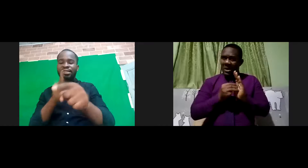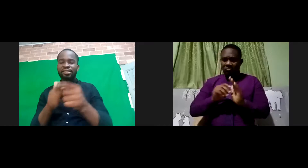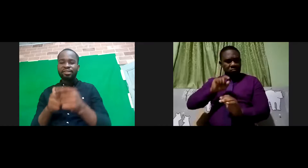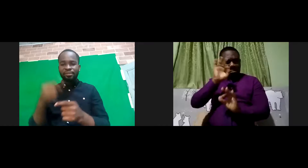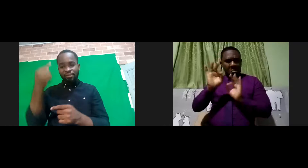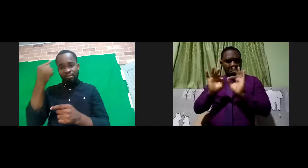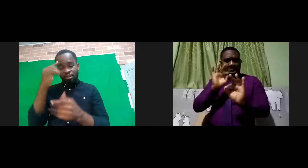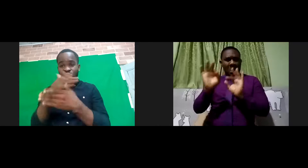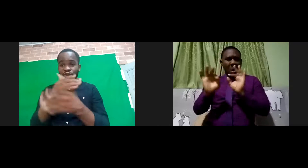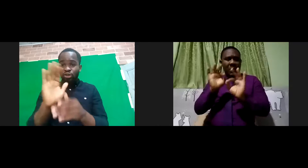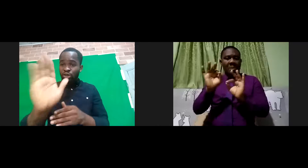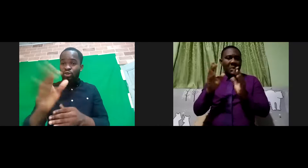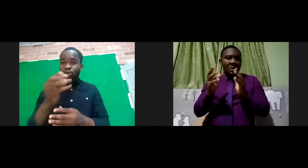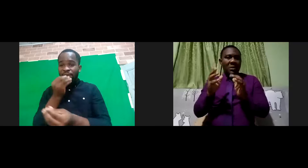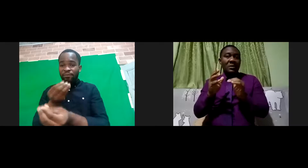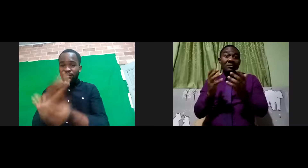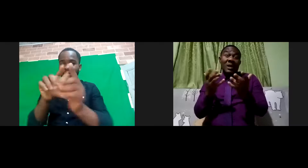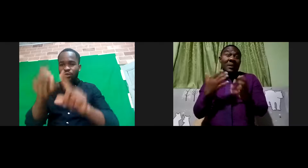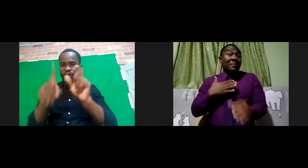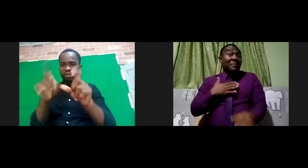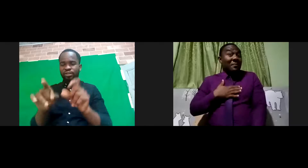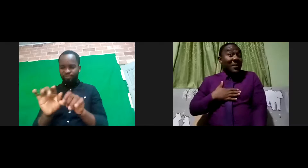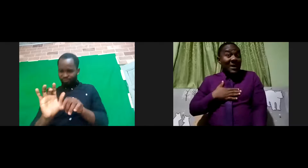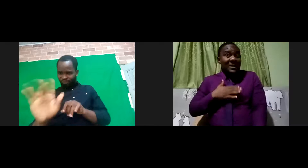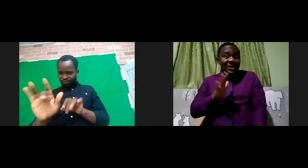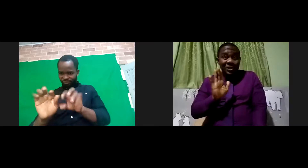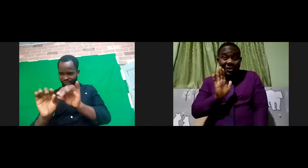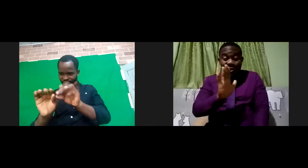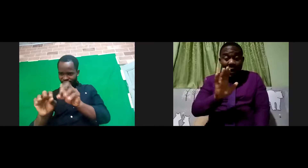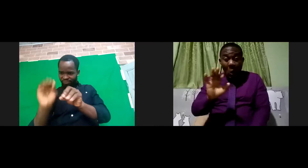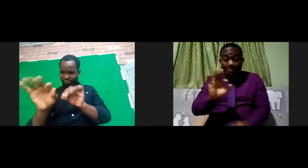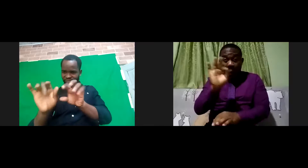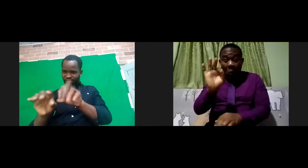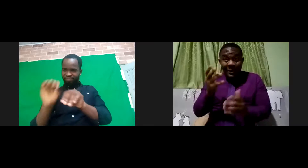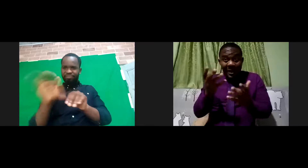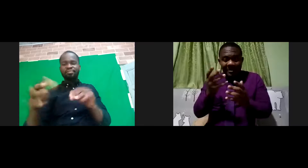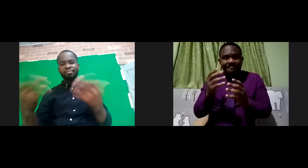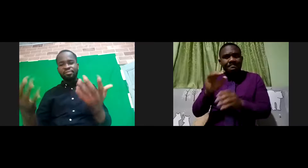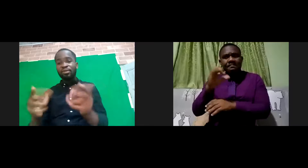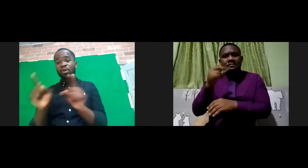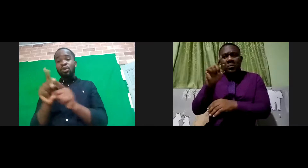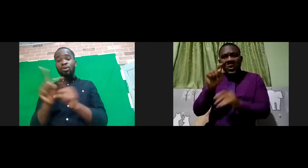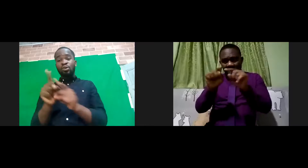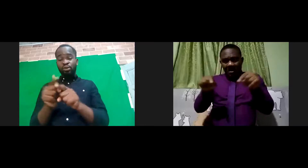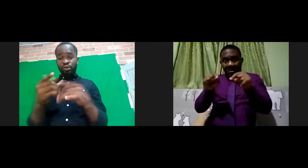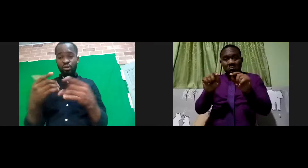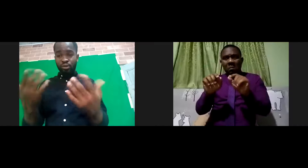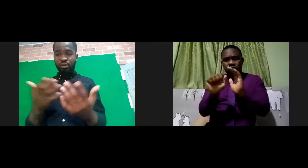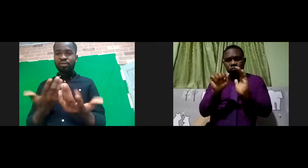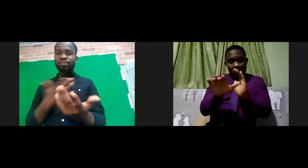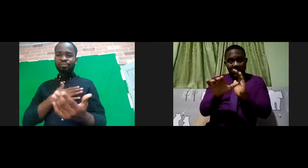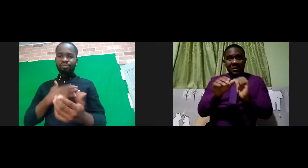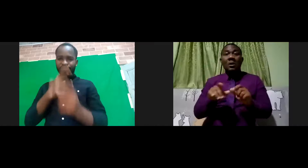your questions with us at the chat session. And also, please, kindly do us the honors by sharing with